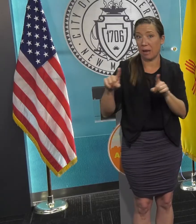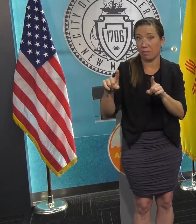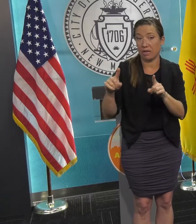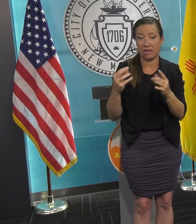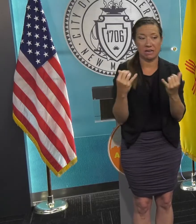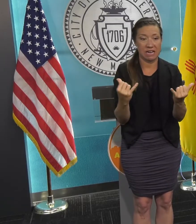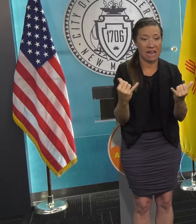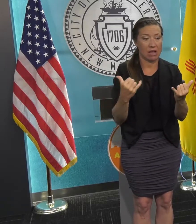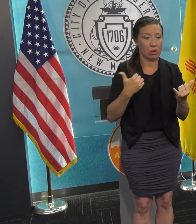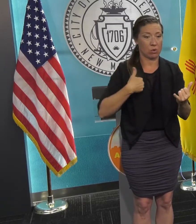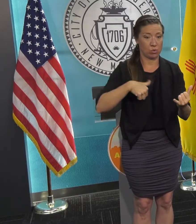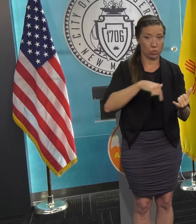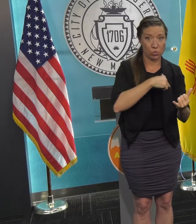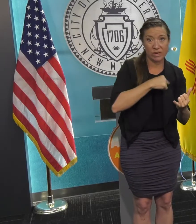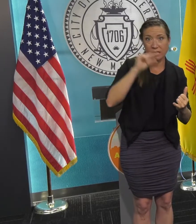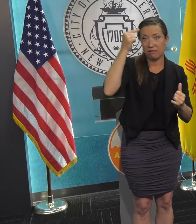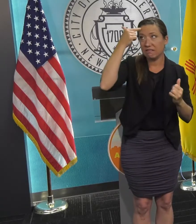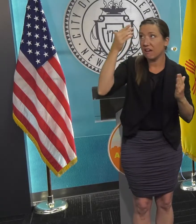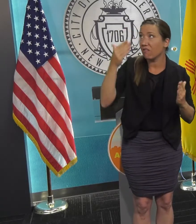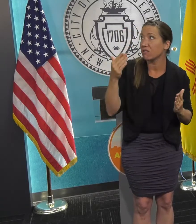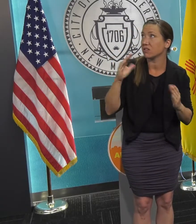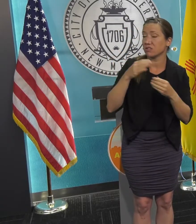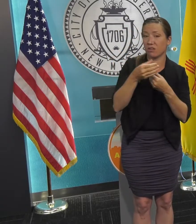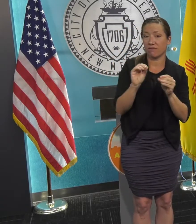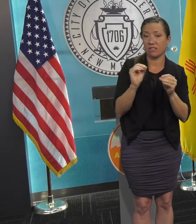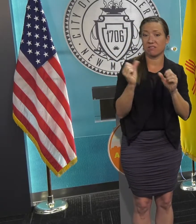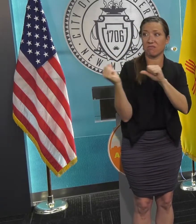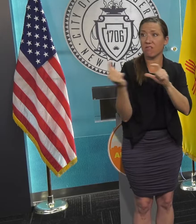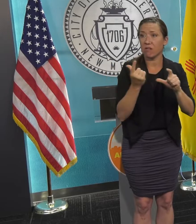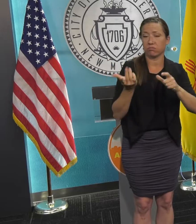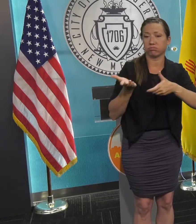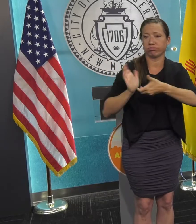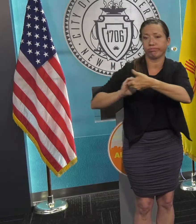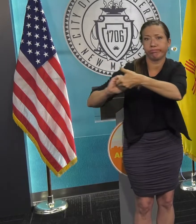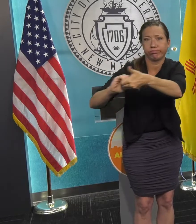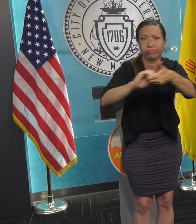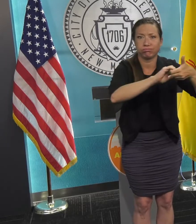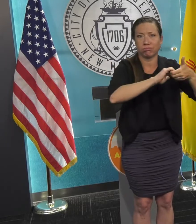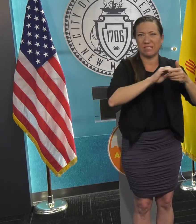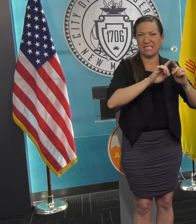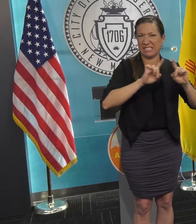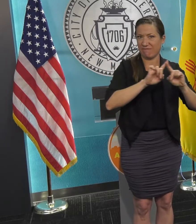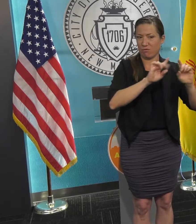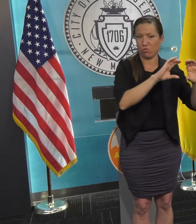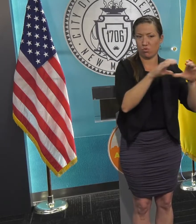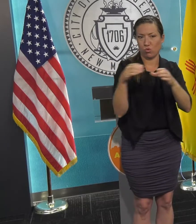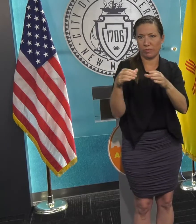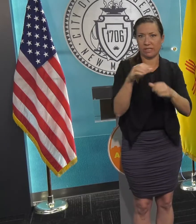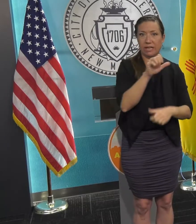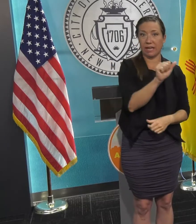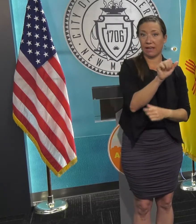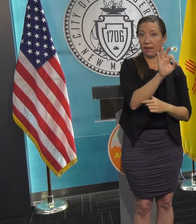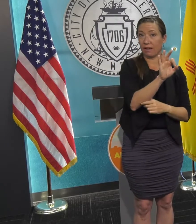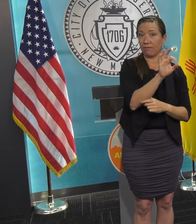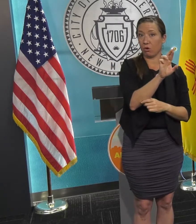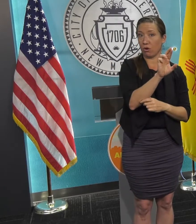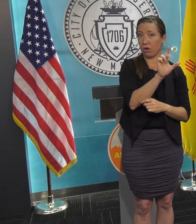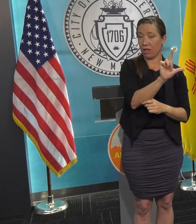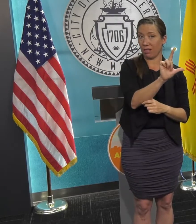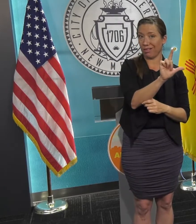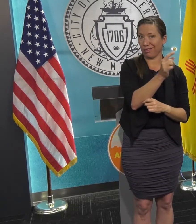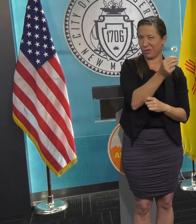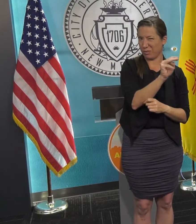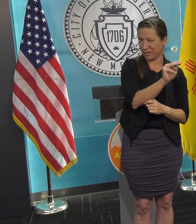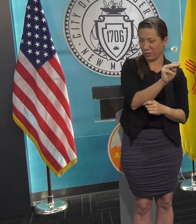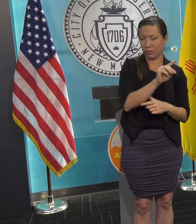I got to work with a collaboration of community partners, including AFRL, New Mexico, Air